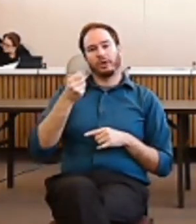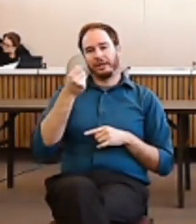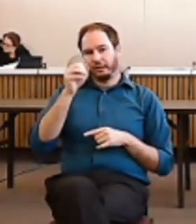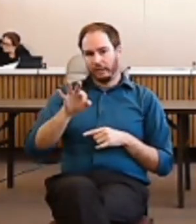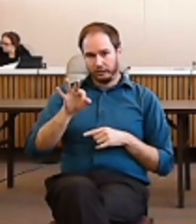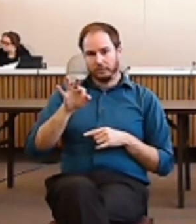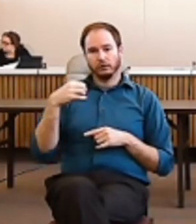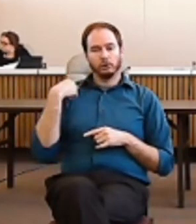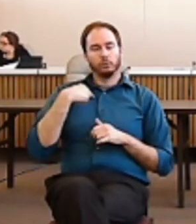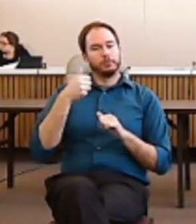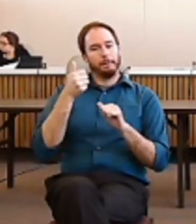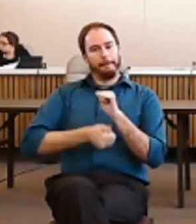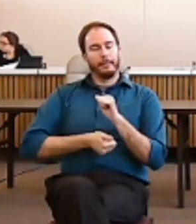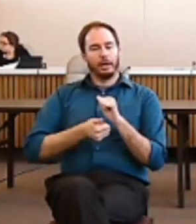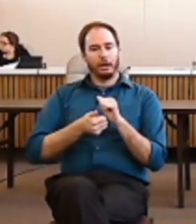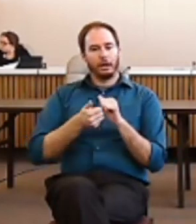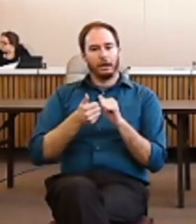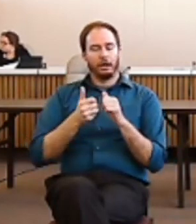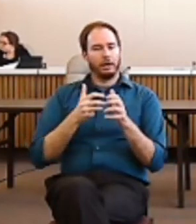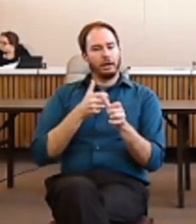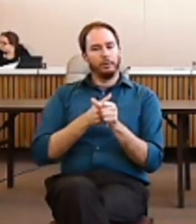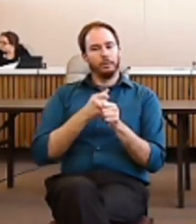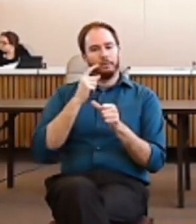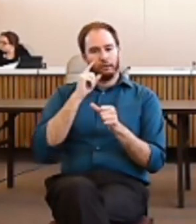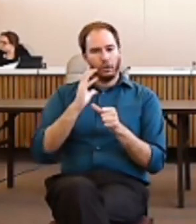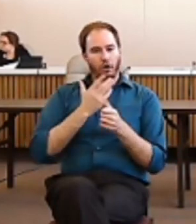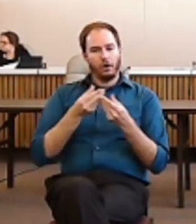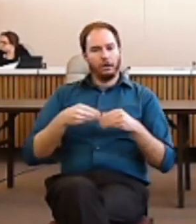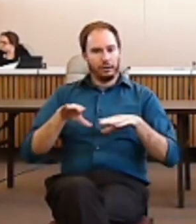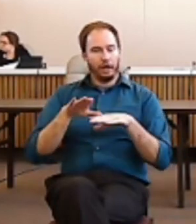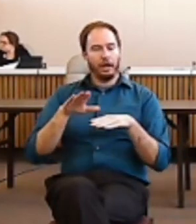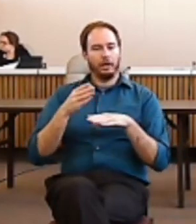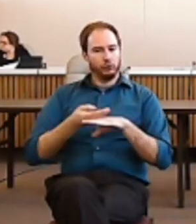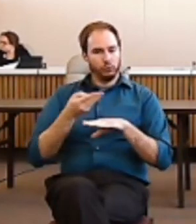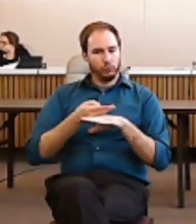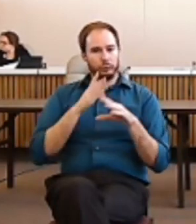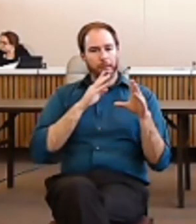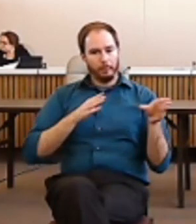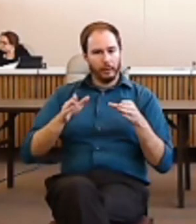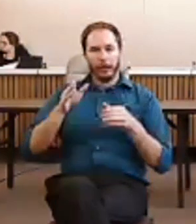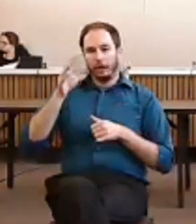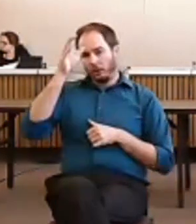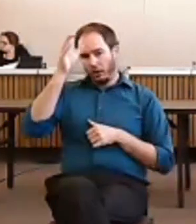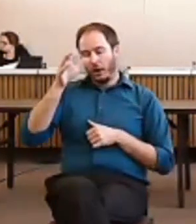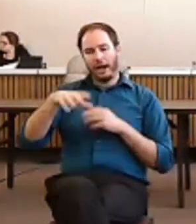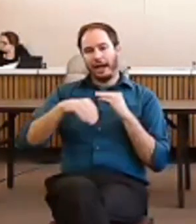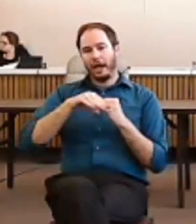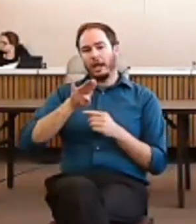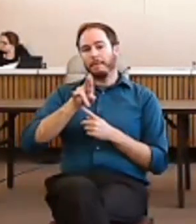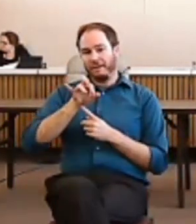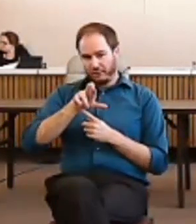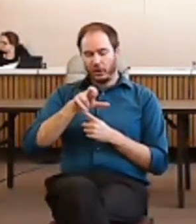2019, we passed a update to the comprehensive land use plan, which introduced the concept of buffers. So just to give you a